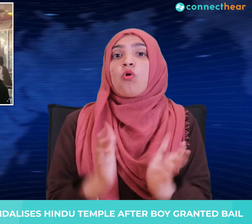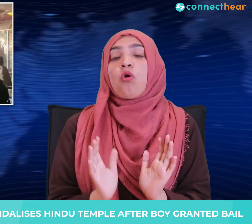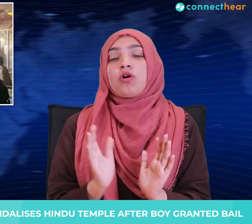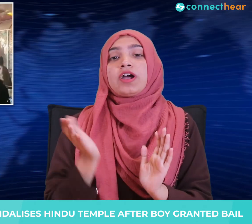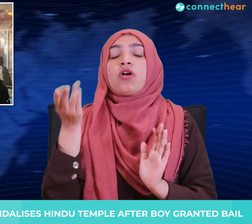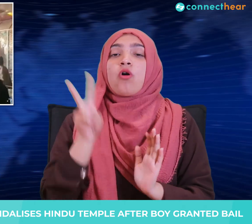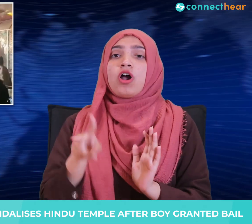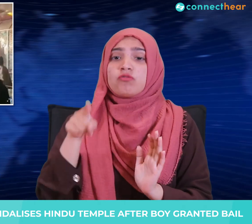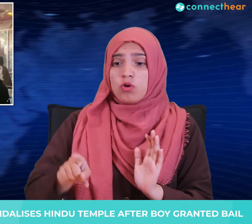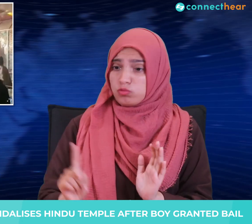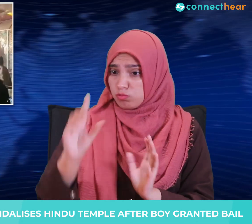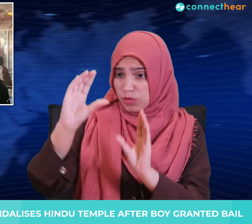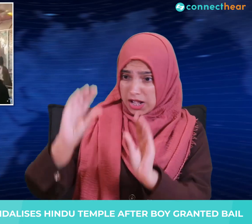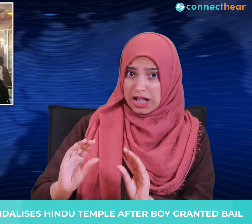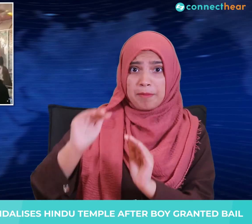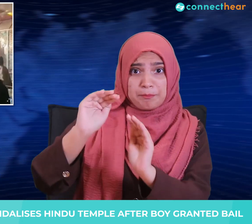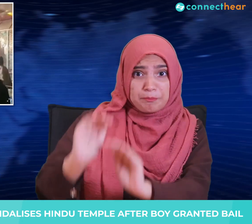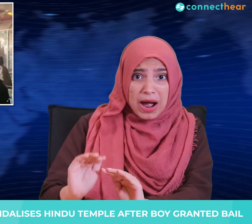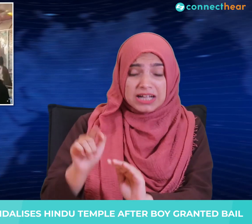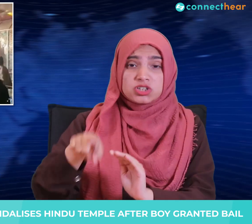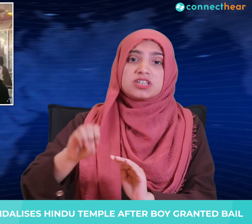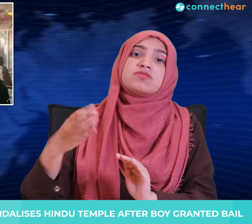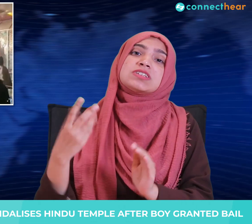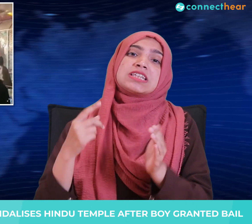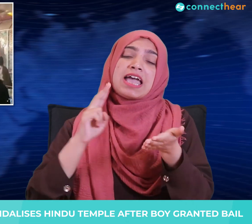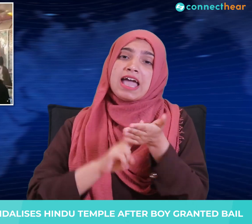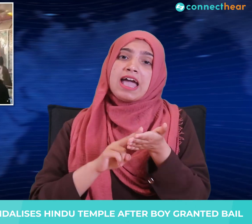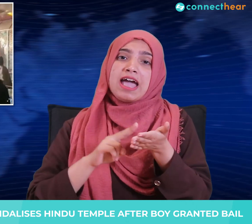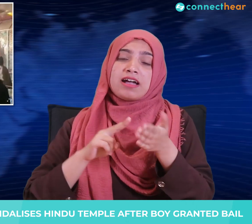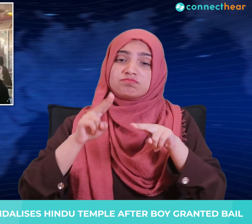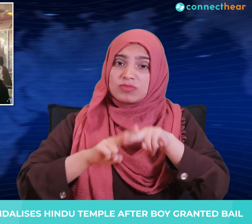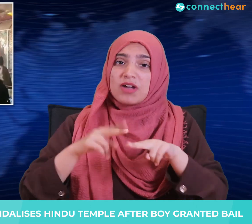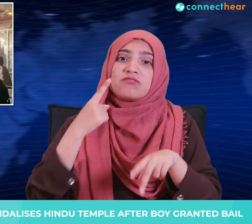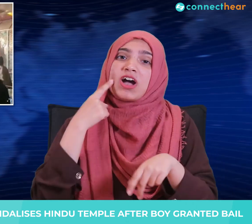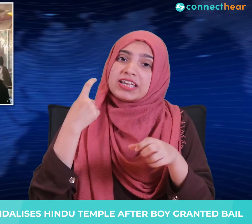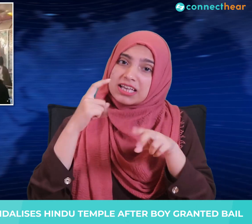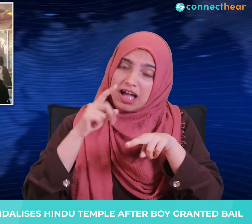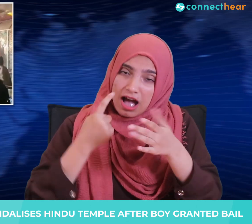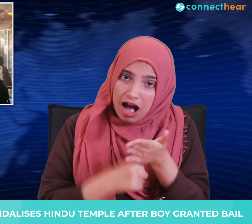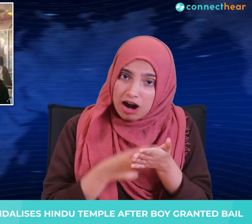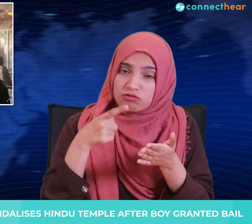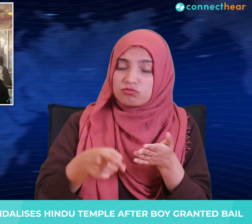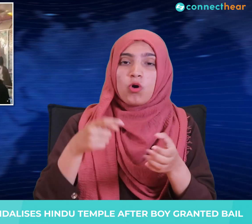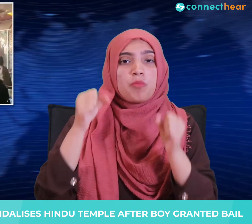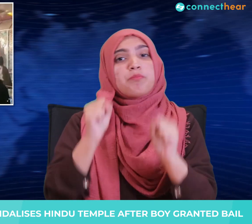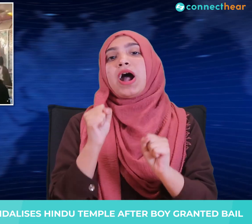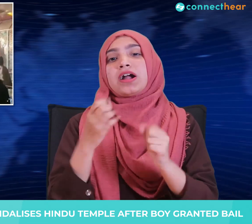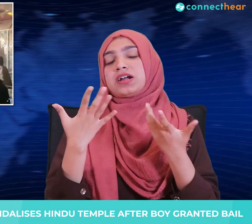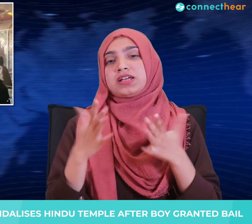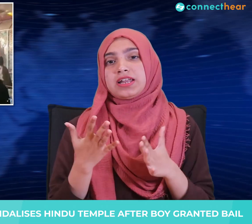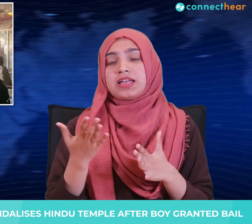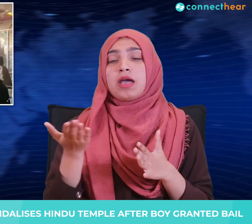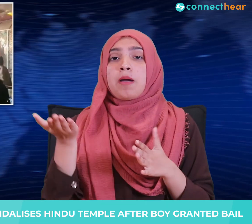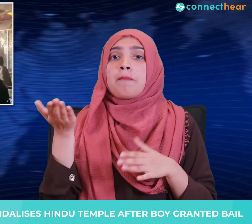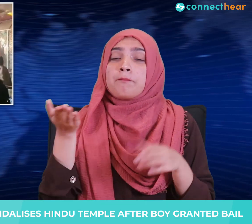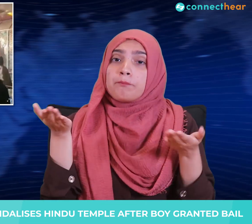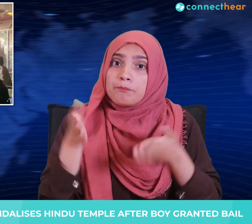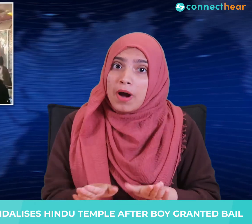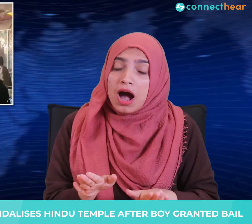the FIR was lodged against an unknown person. The police presented Megawar in court a few days later where he was granted bail.